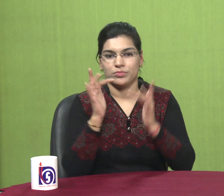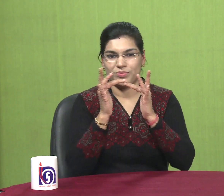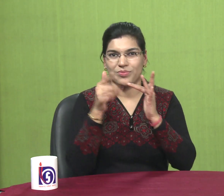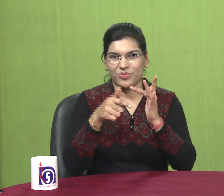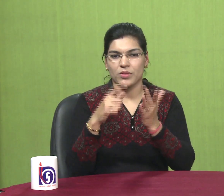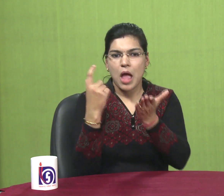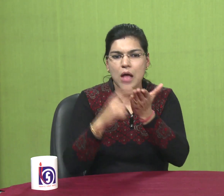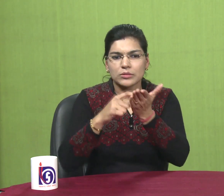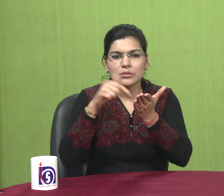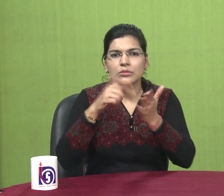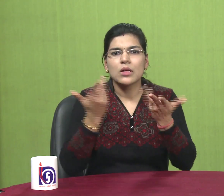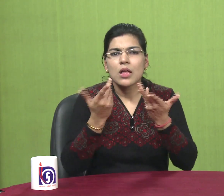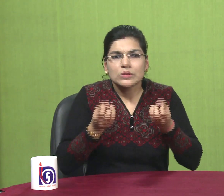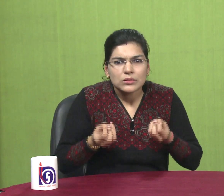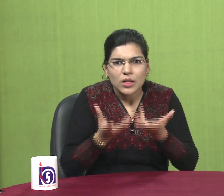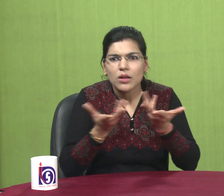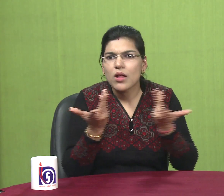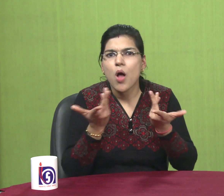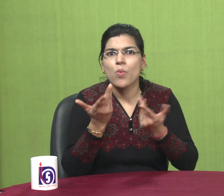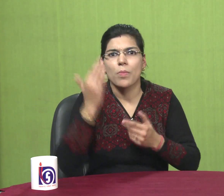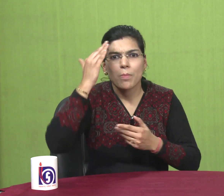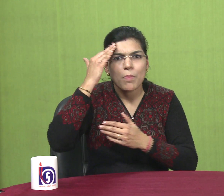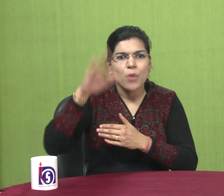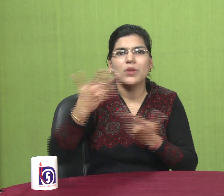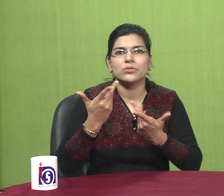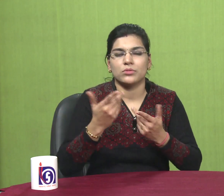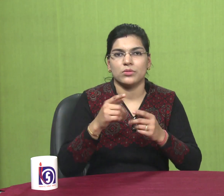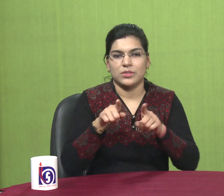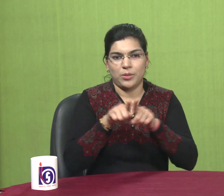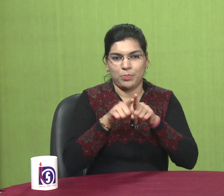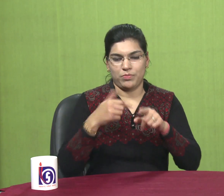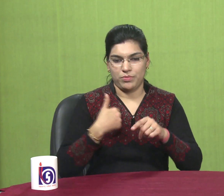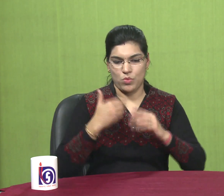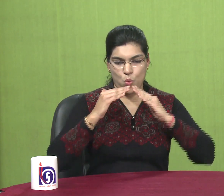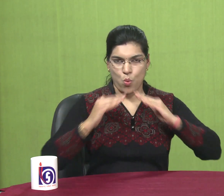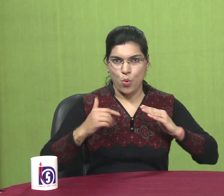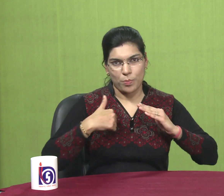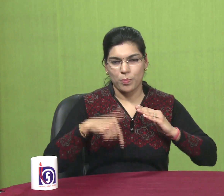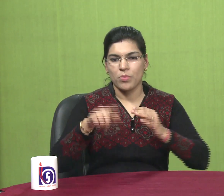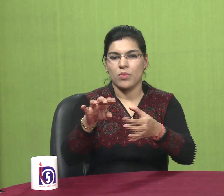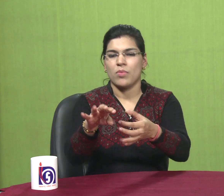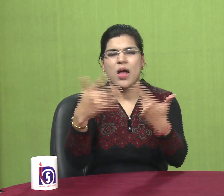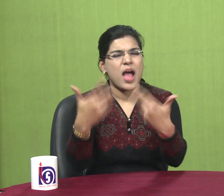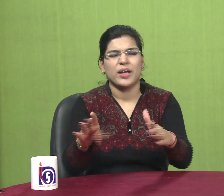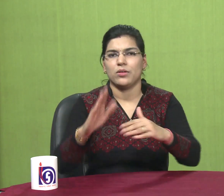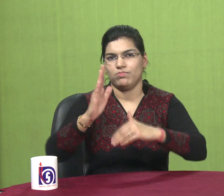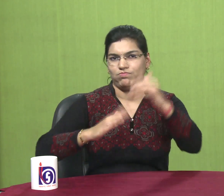Let us understand internet address. Addresses are just what they sound like, a way to